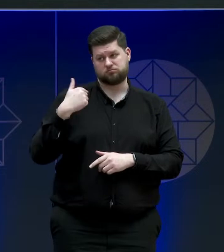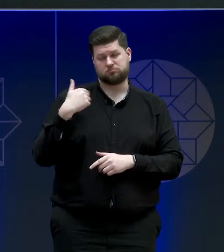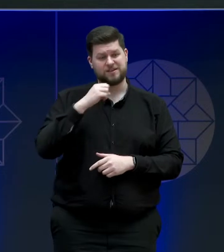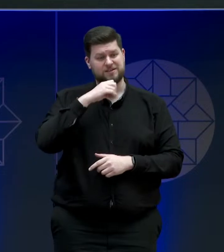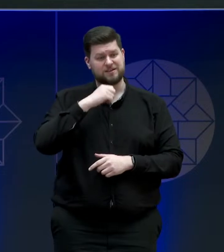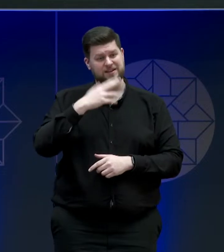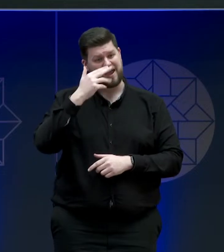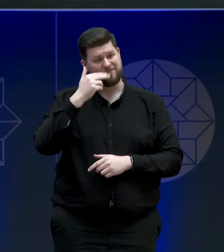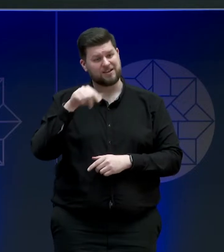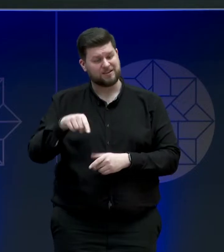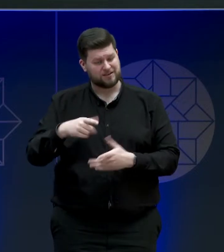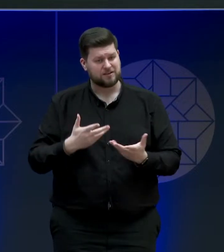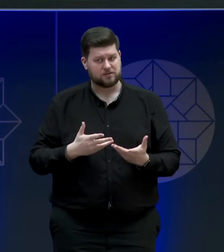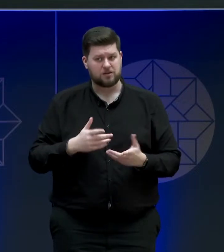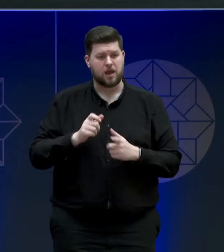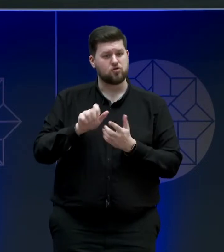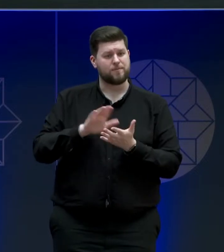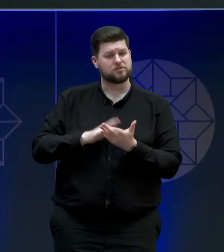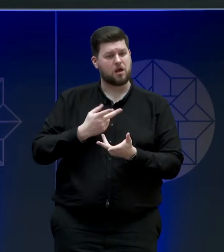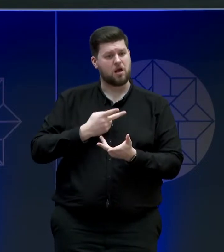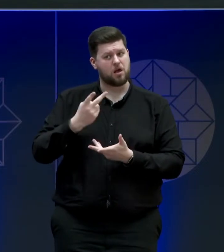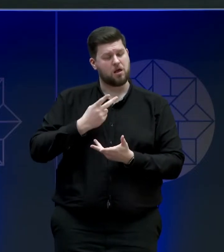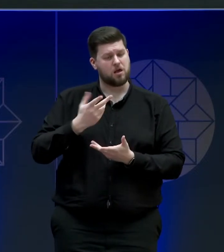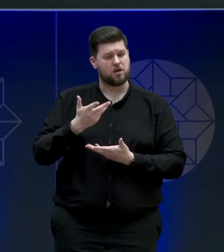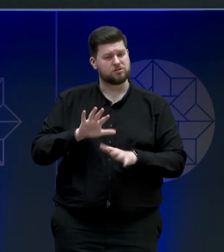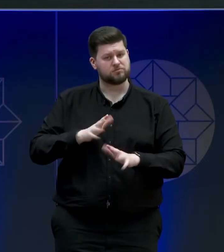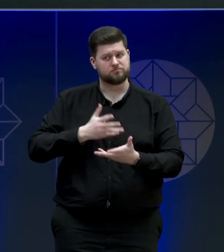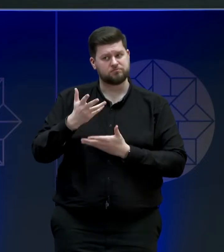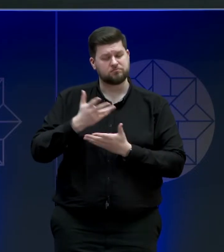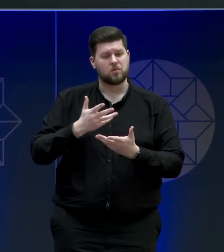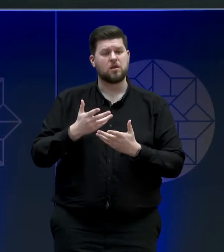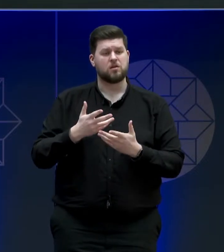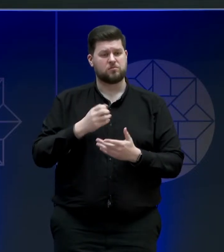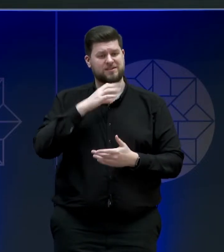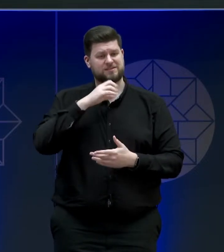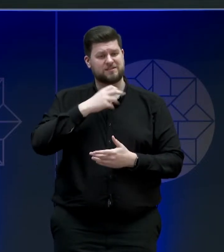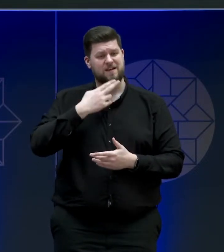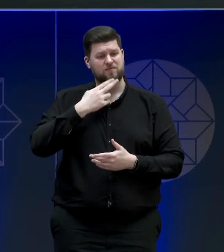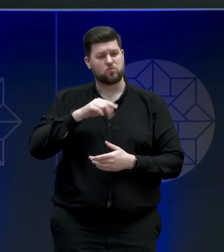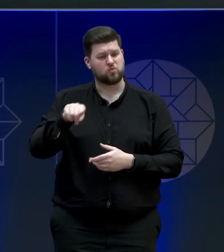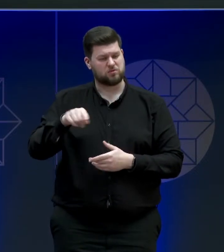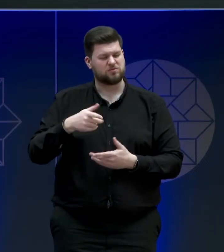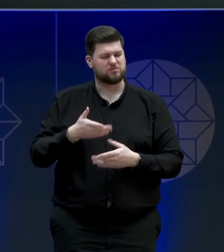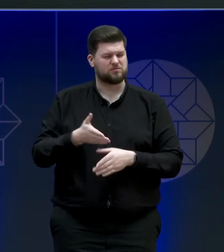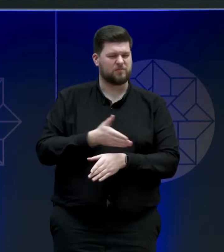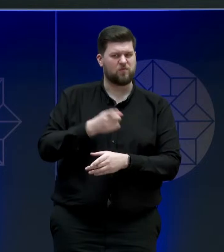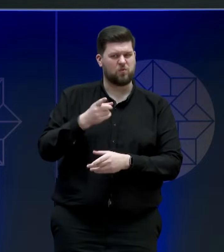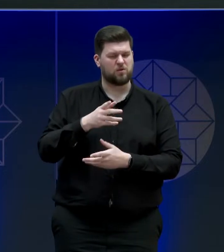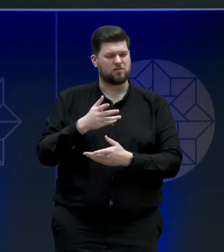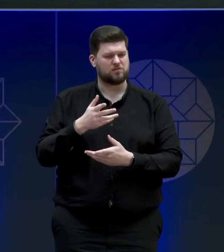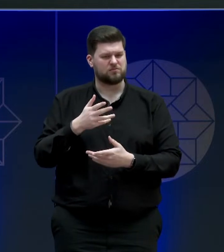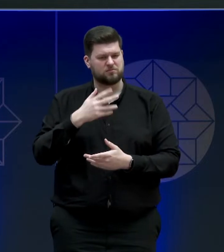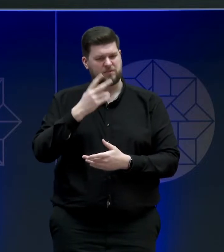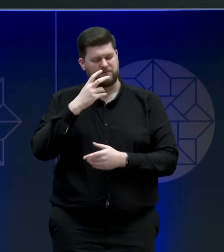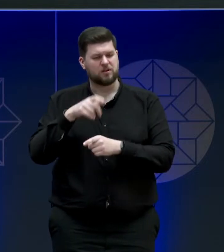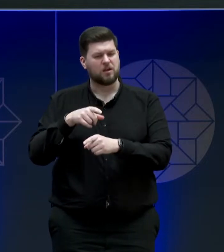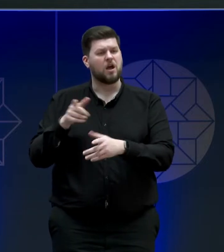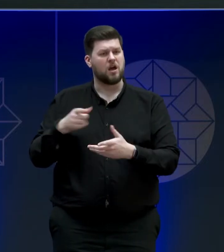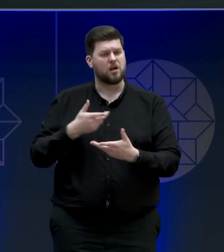and the Prime Minister and I had a conversation on Saturday afternoon about the situation in Scotland. The Prime Minister